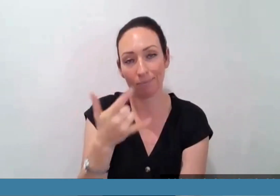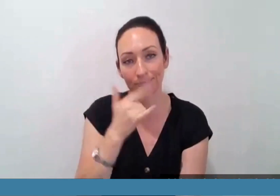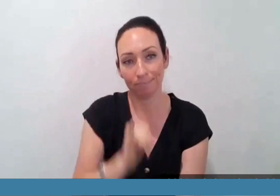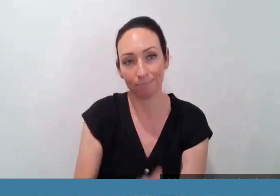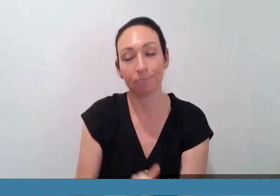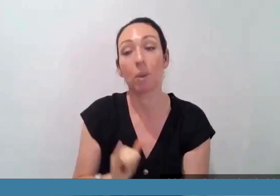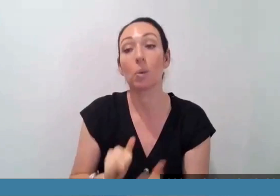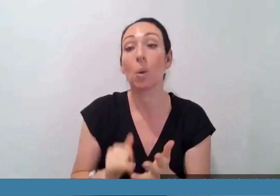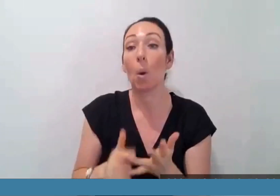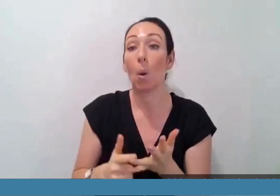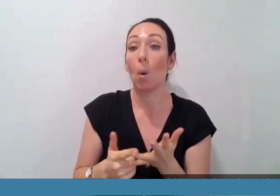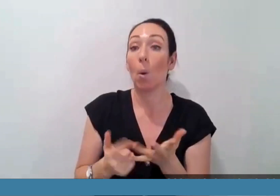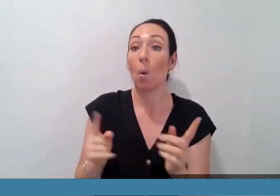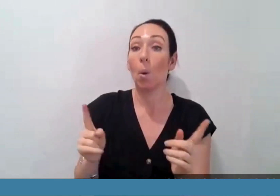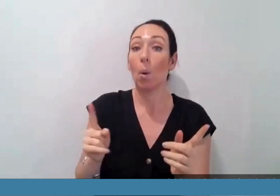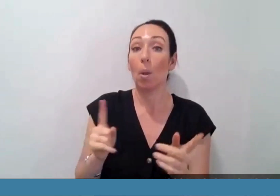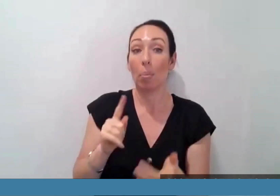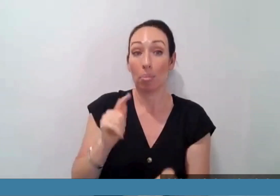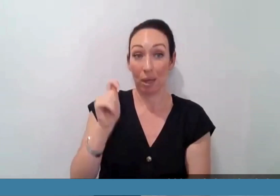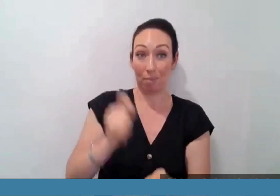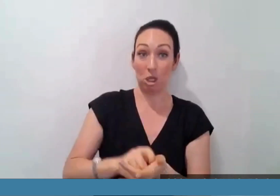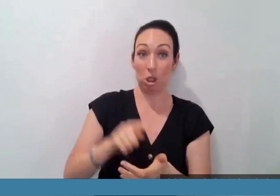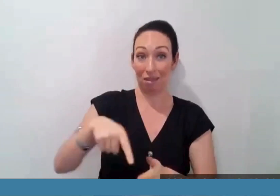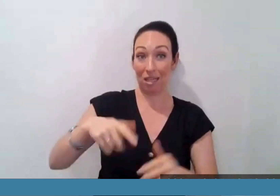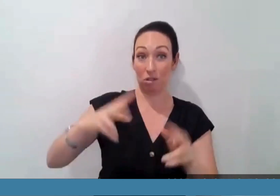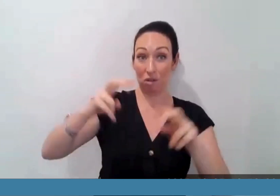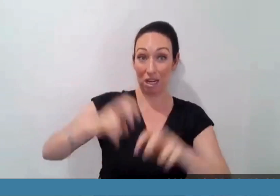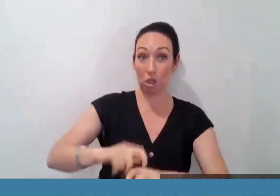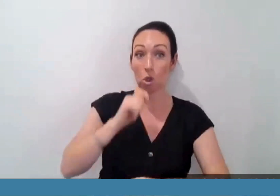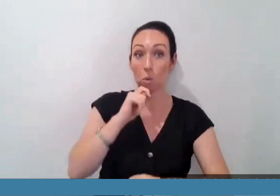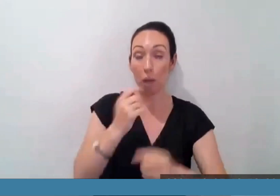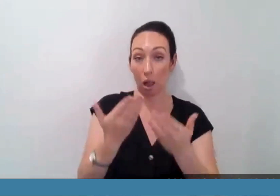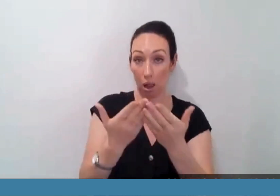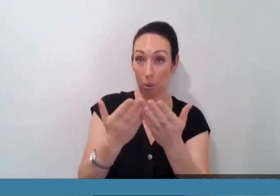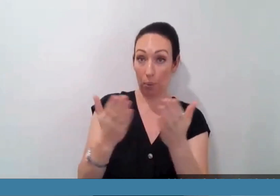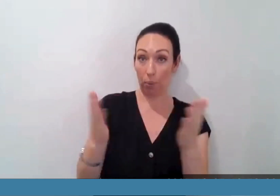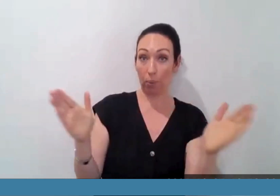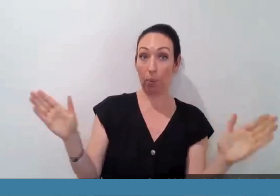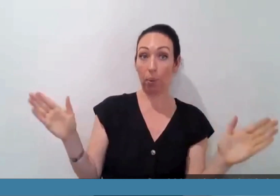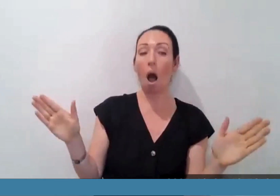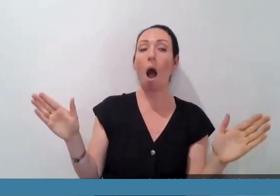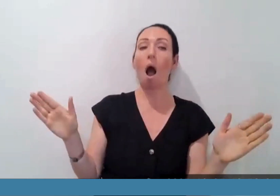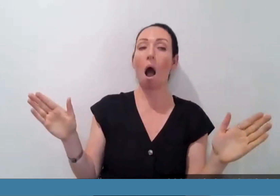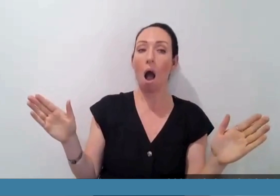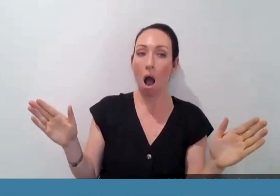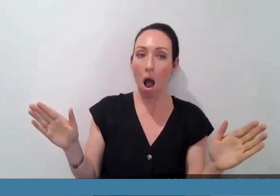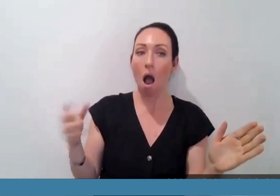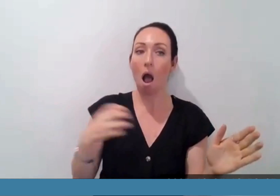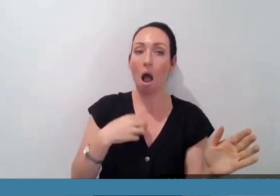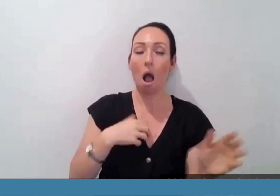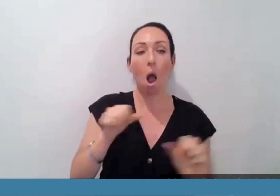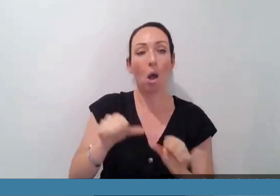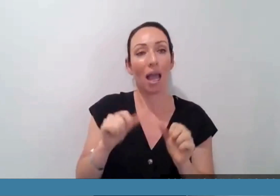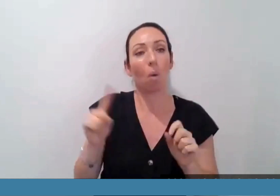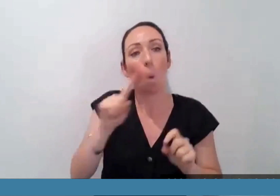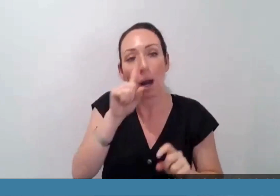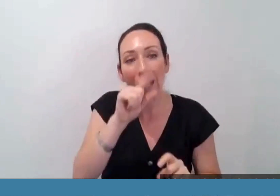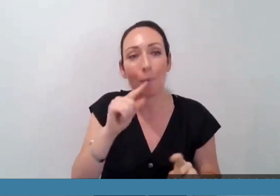So the commissioned research is looking for the bigger picture in terms of what needs to change so that that best practice